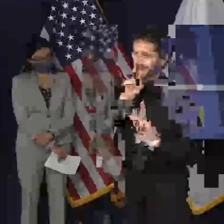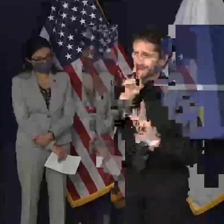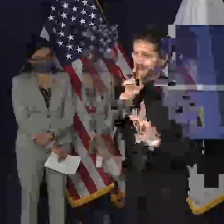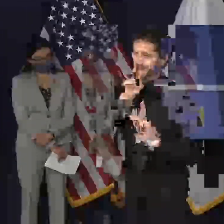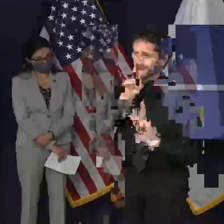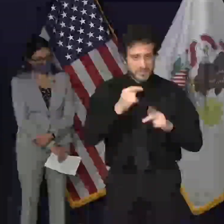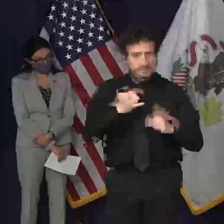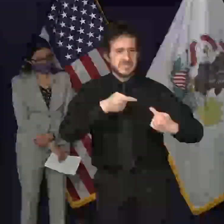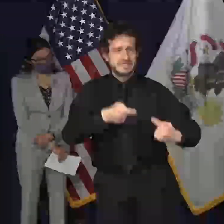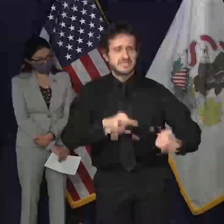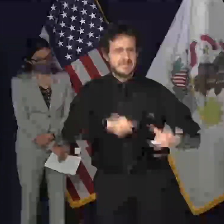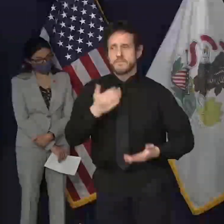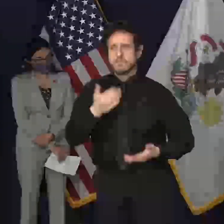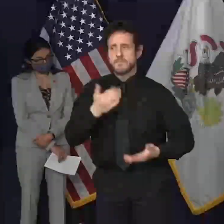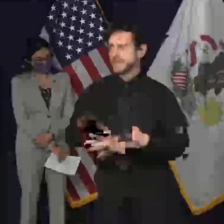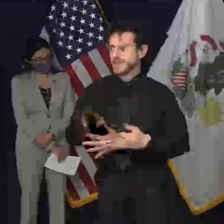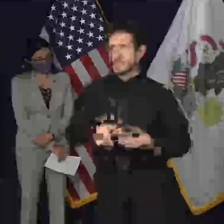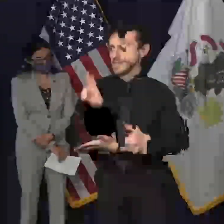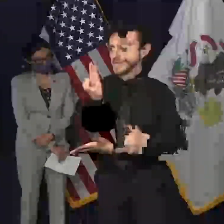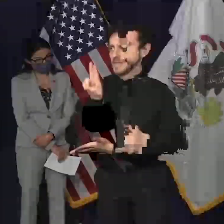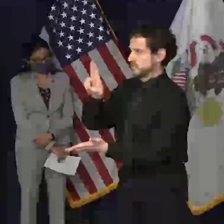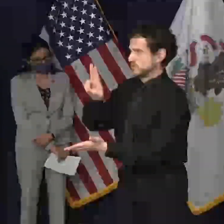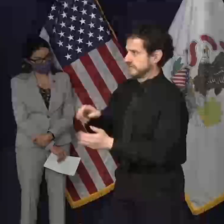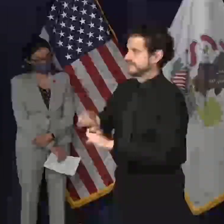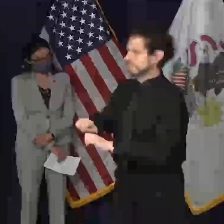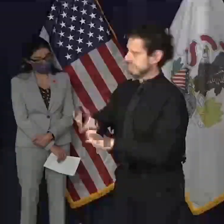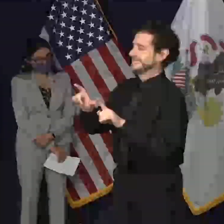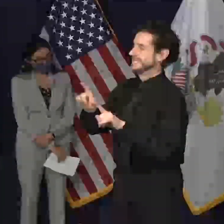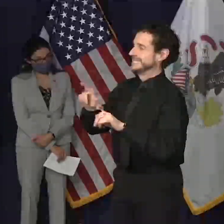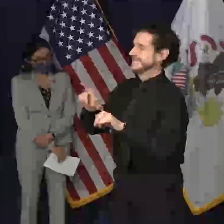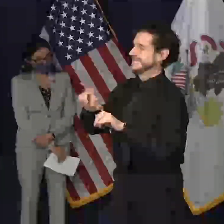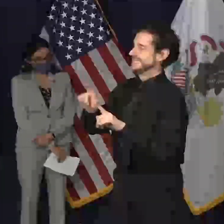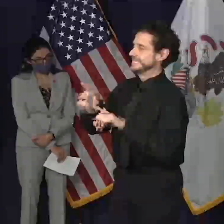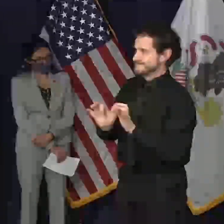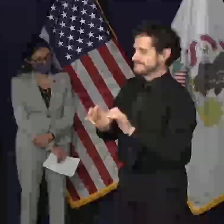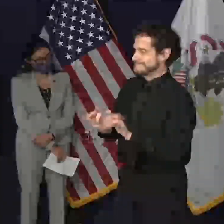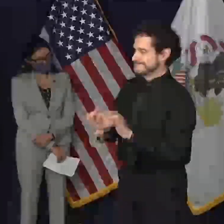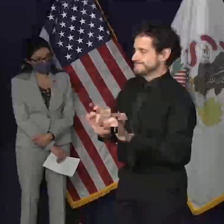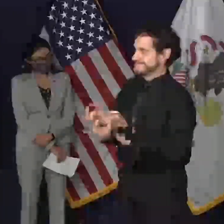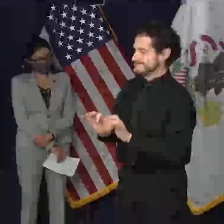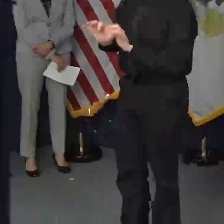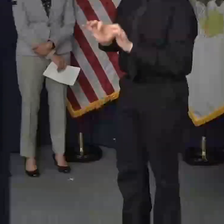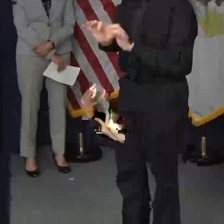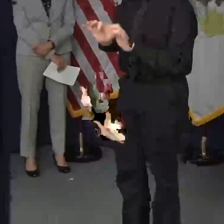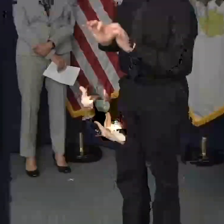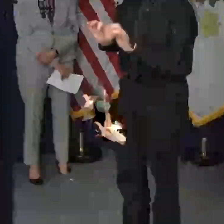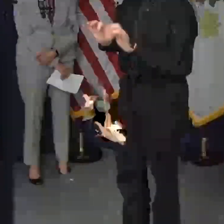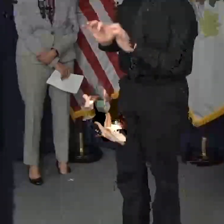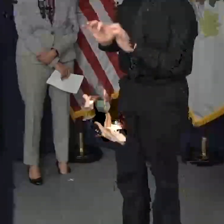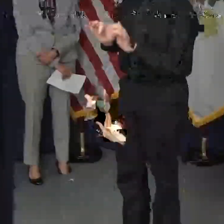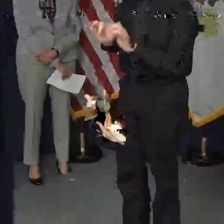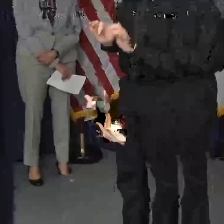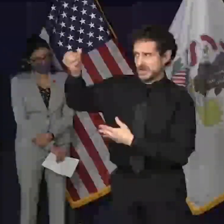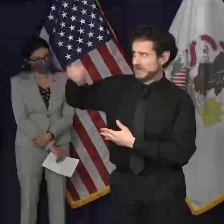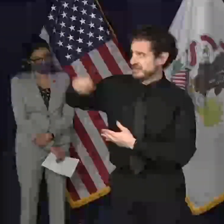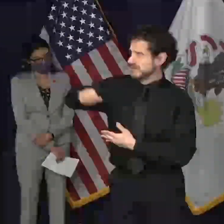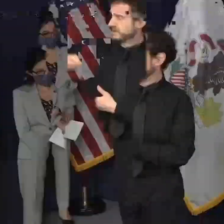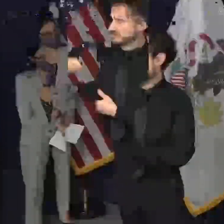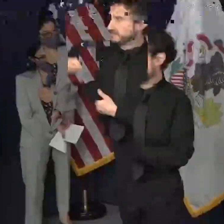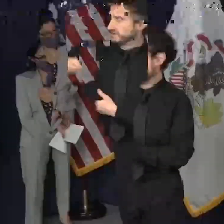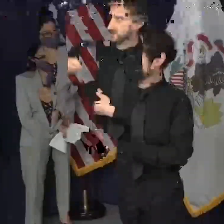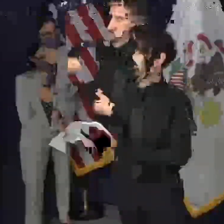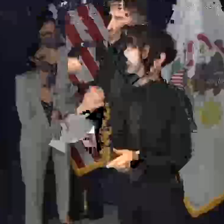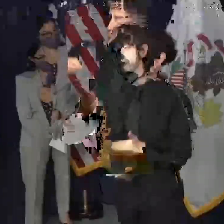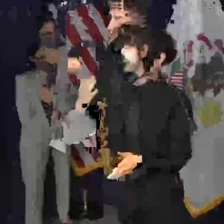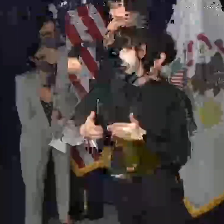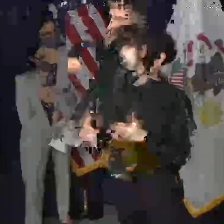may be logged in but not able to get their benefits, and that may be because there is an arbitration that needs